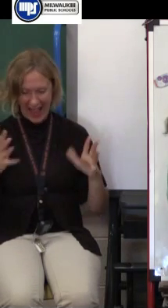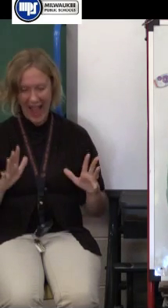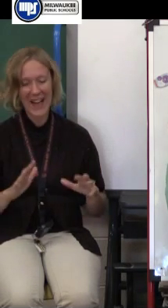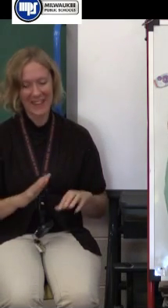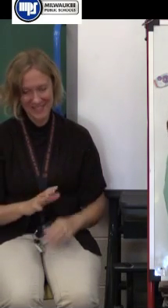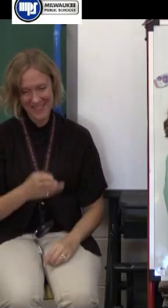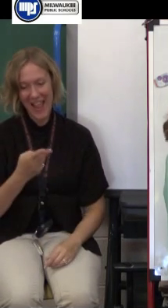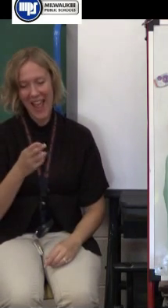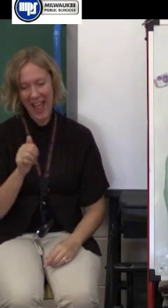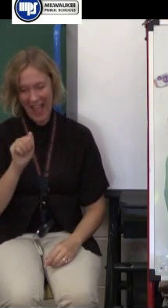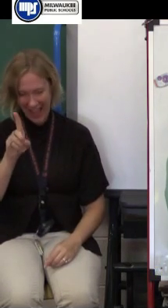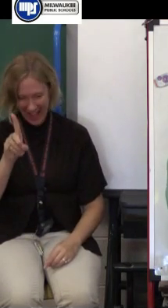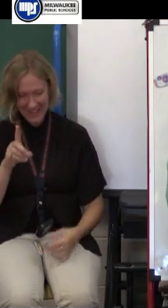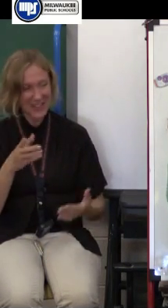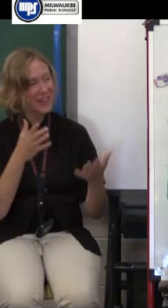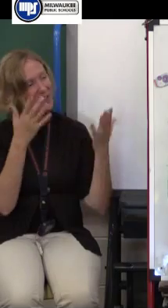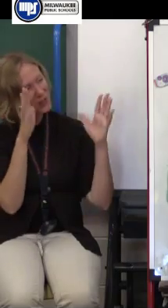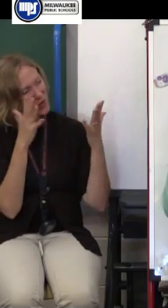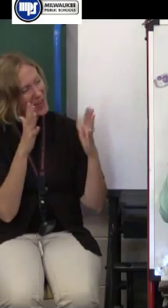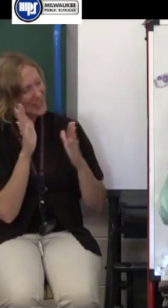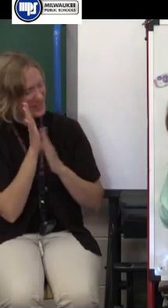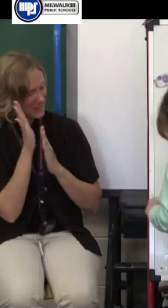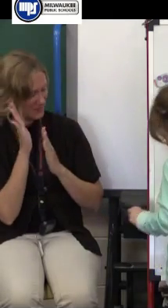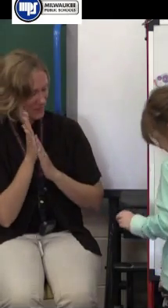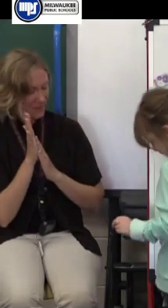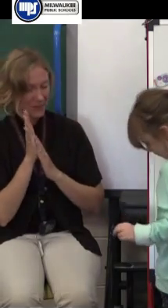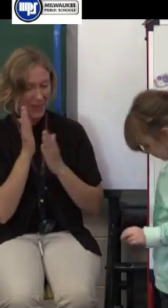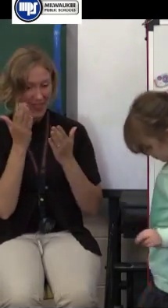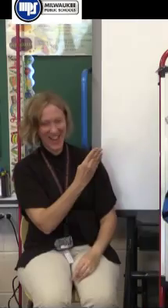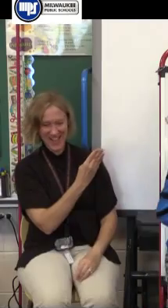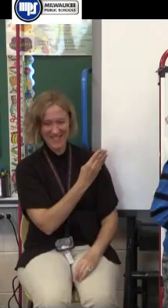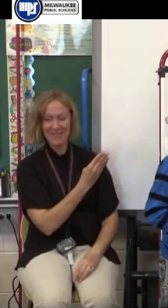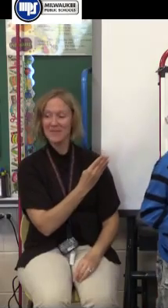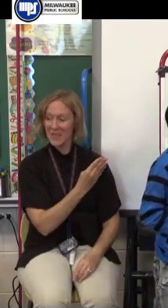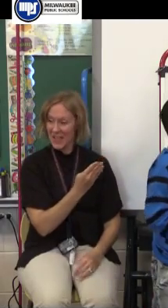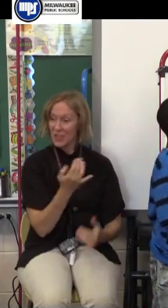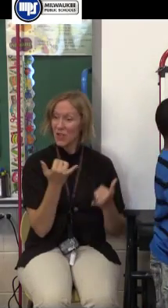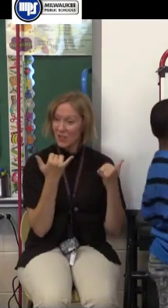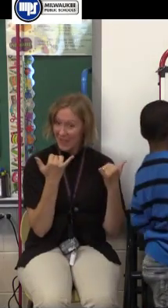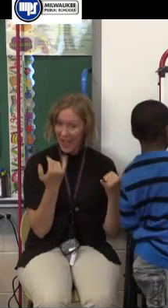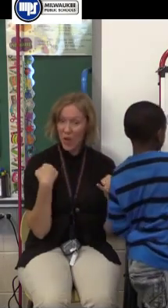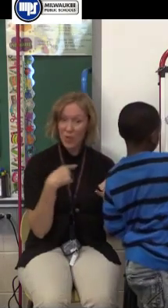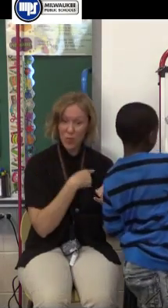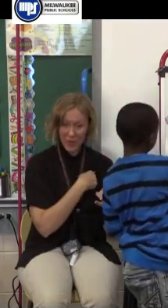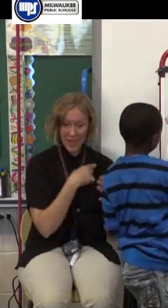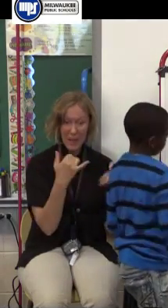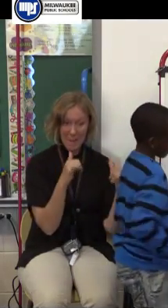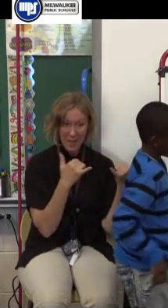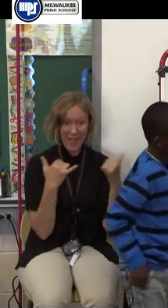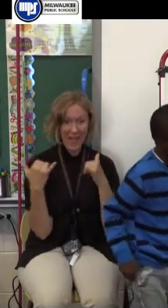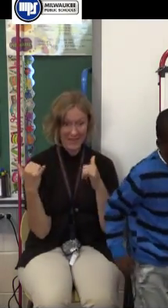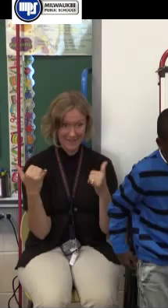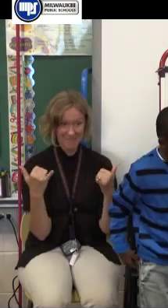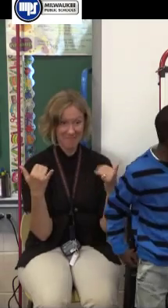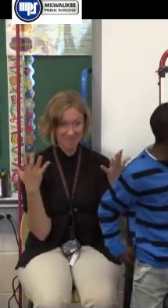Callie. Our next one is hid. So now we have played